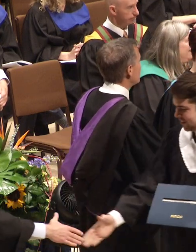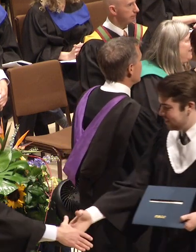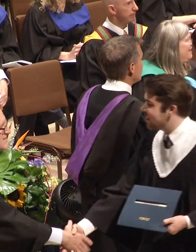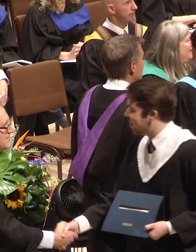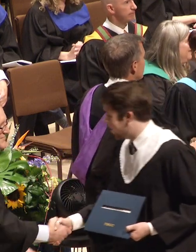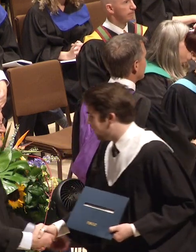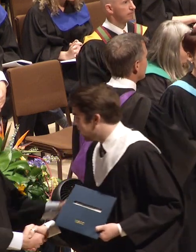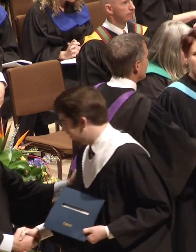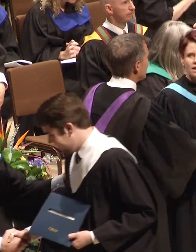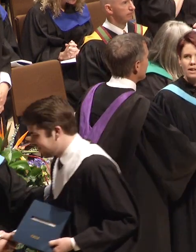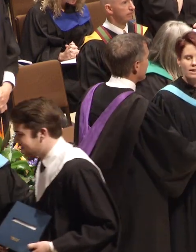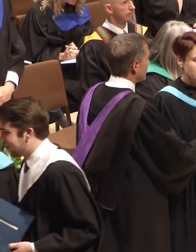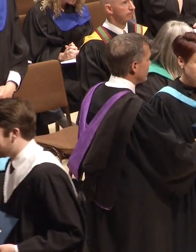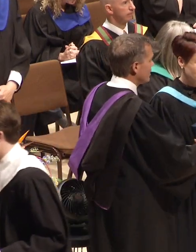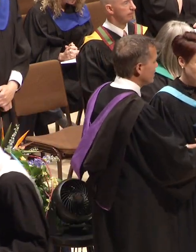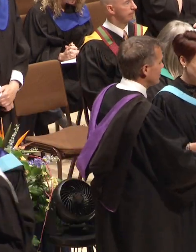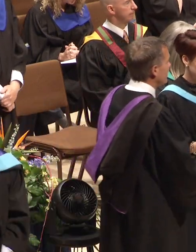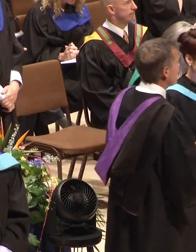Kyla DeCoste.